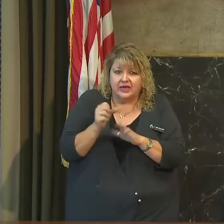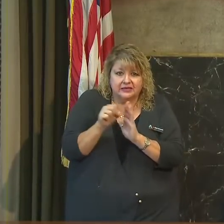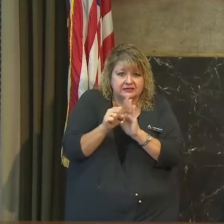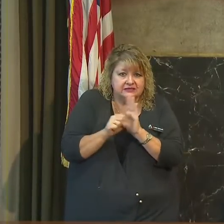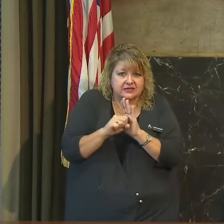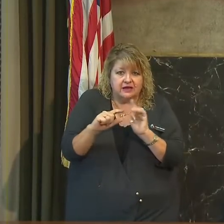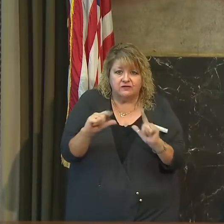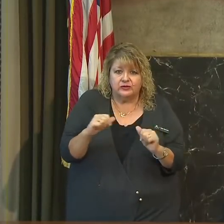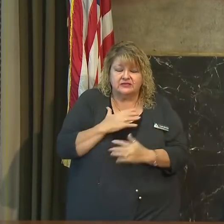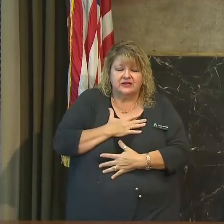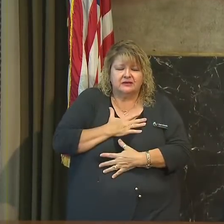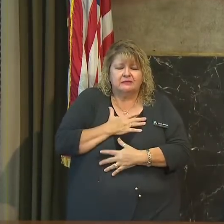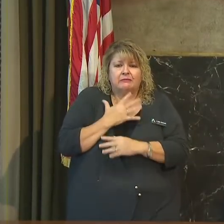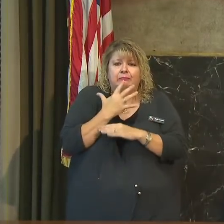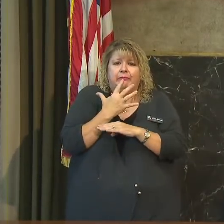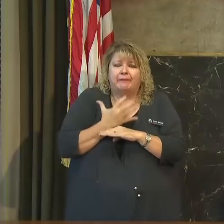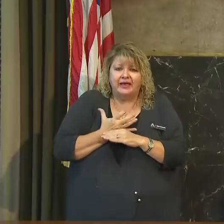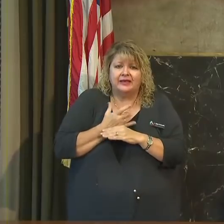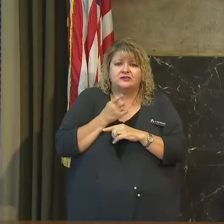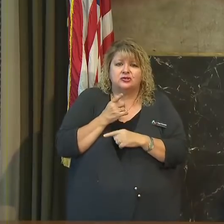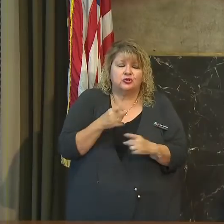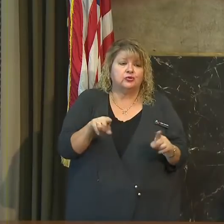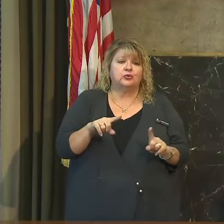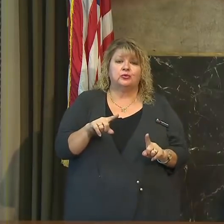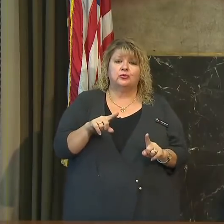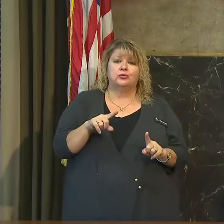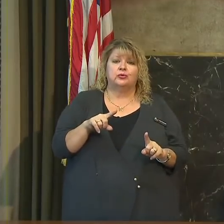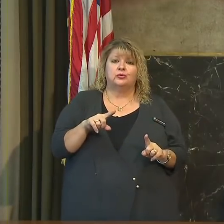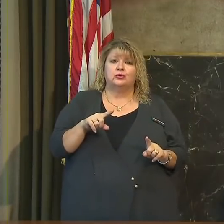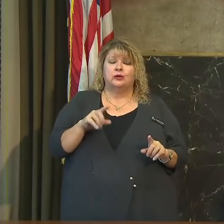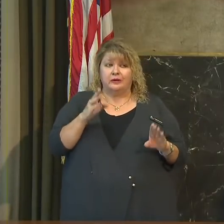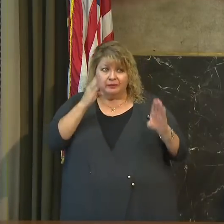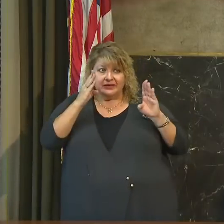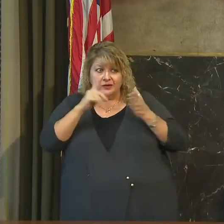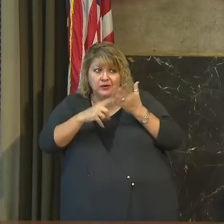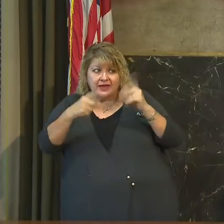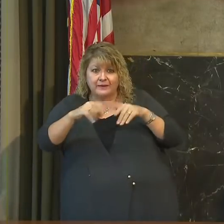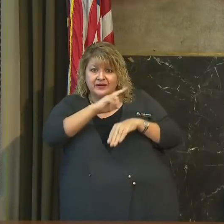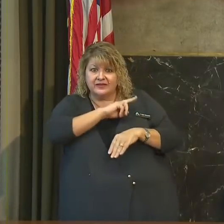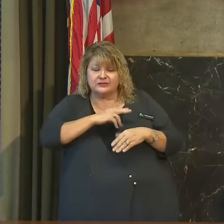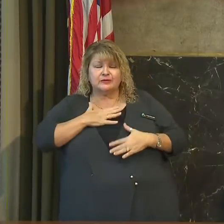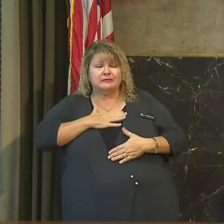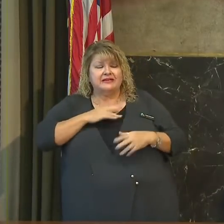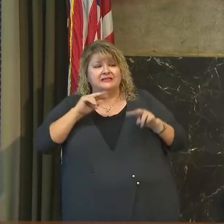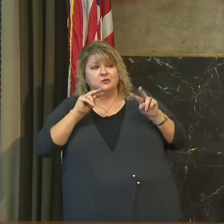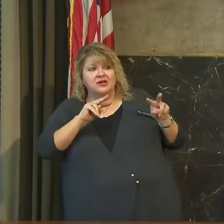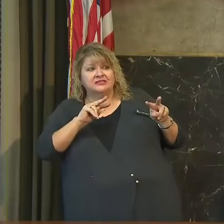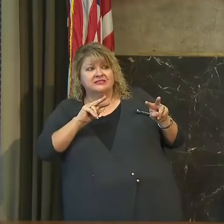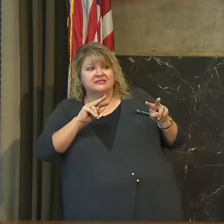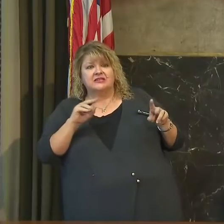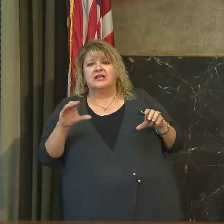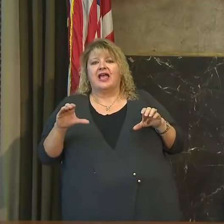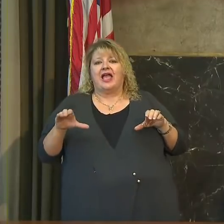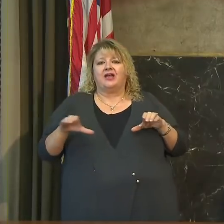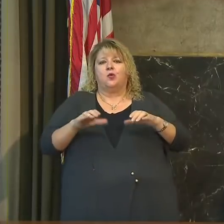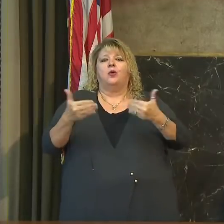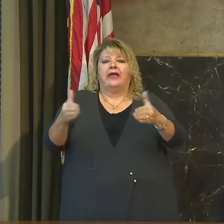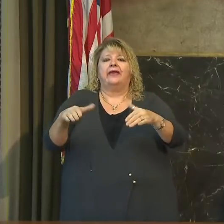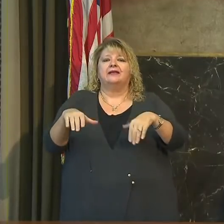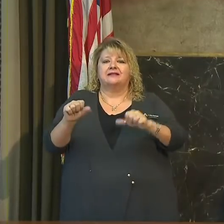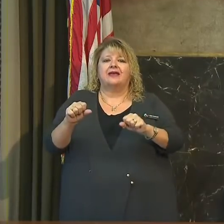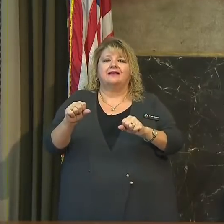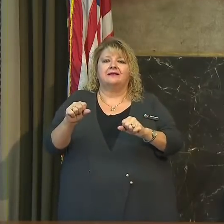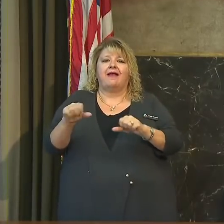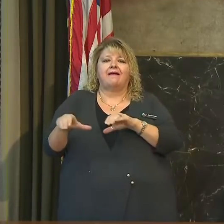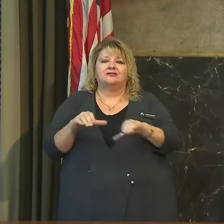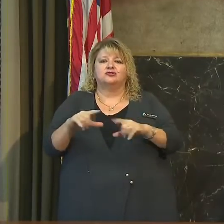of Louisiana to take note of what is happening in hospitals now and act now to protect